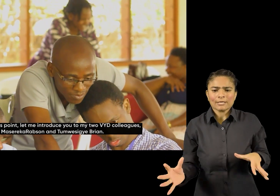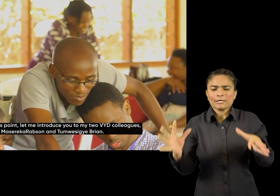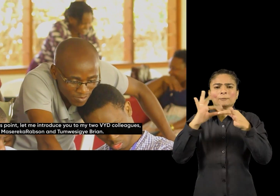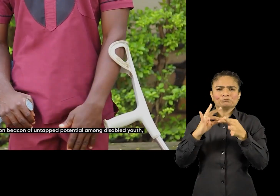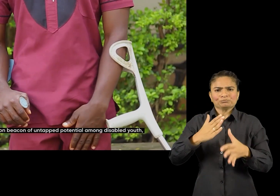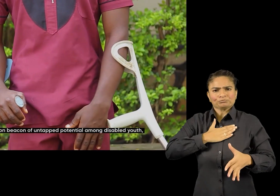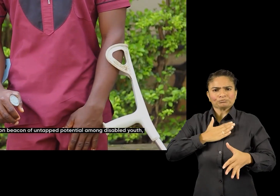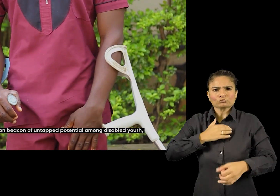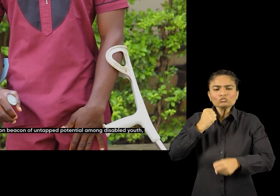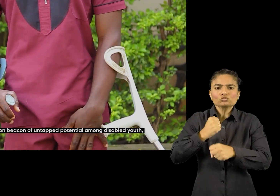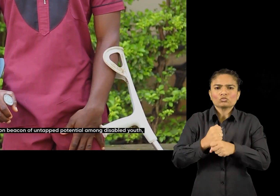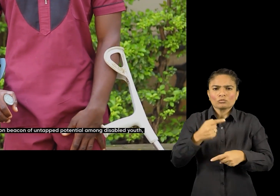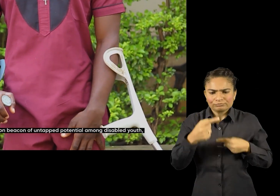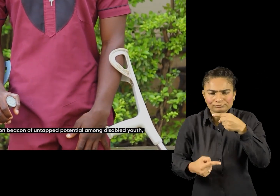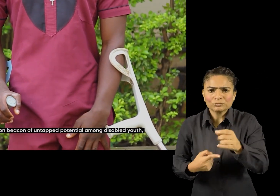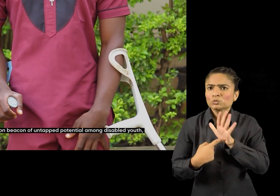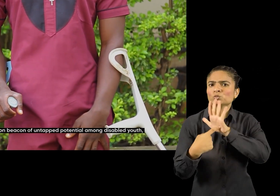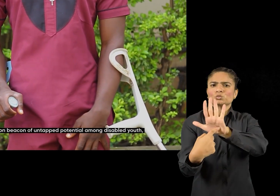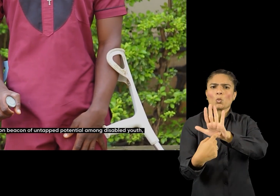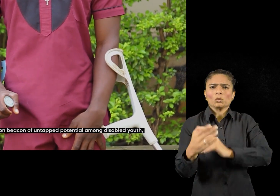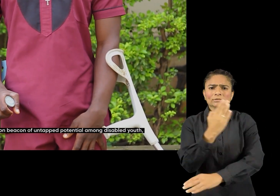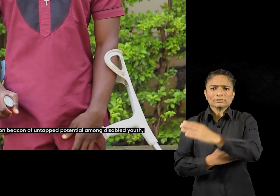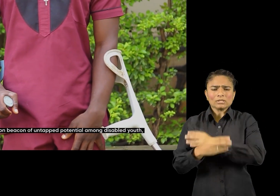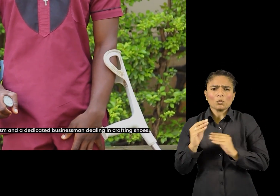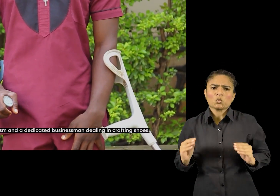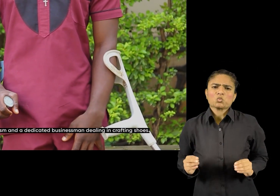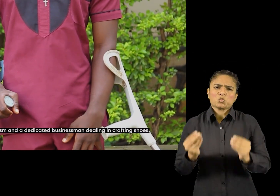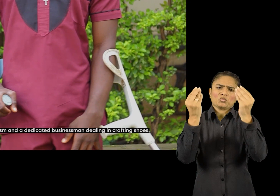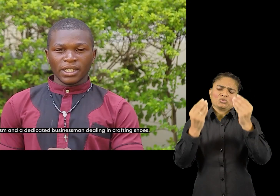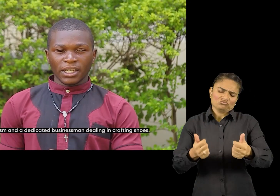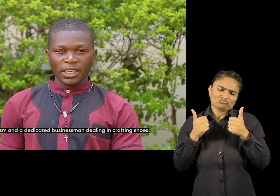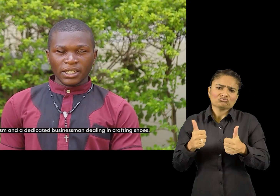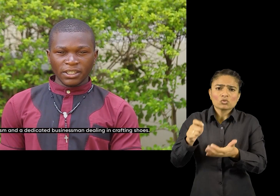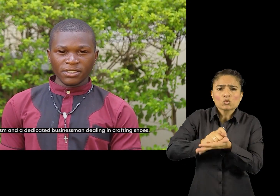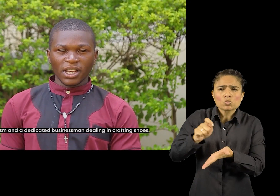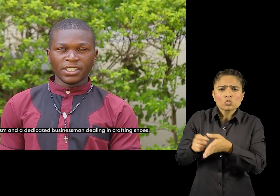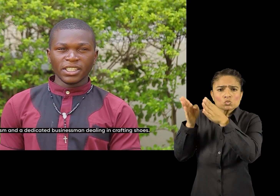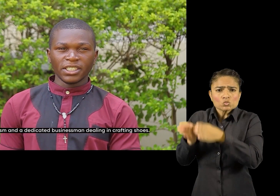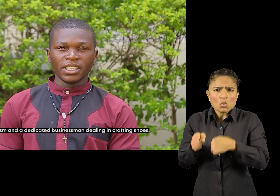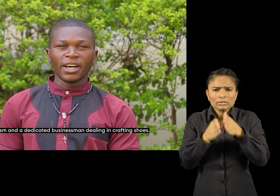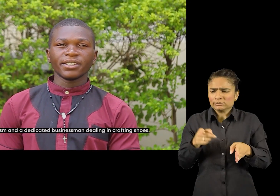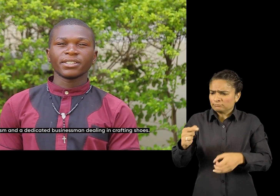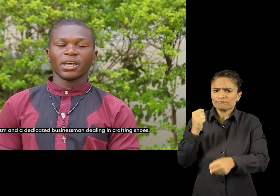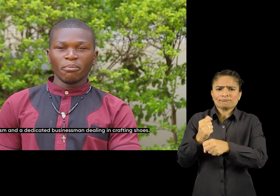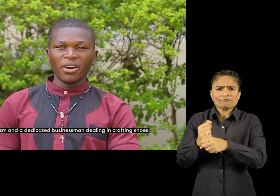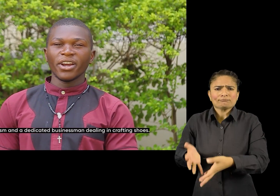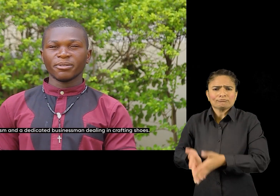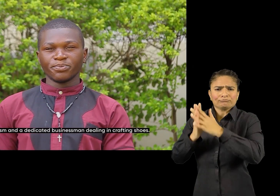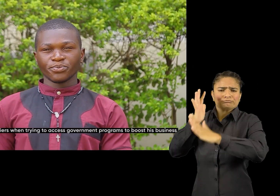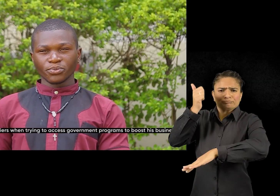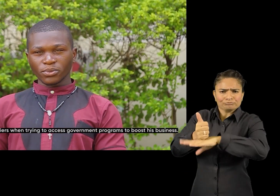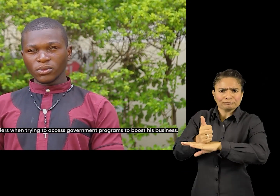Masereka Robson, beacon of untapped potential among disabled youth, is a student of journalism and a